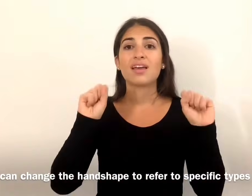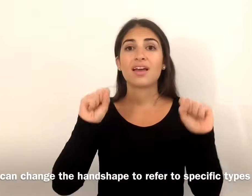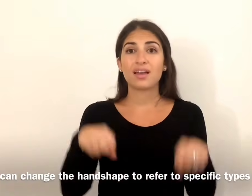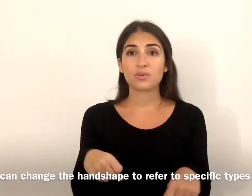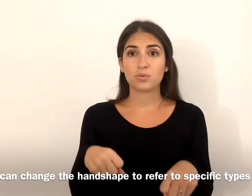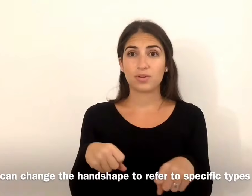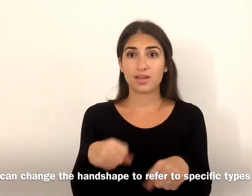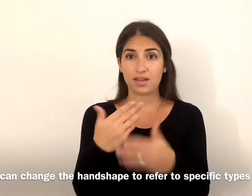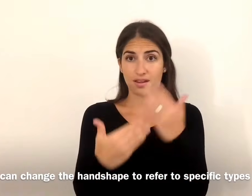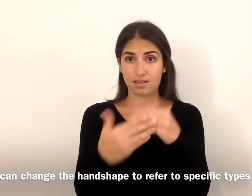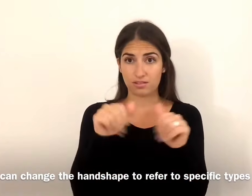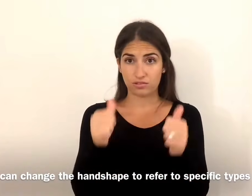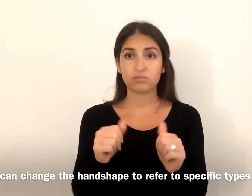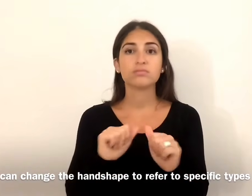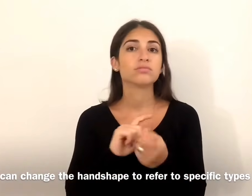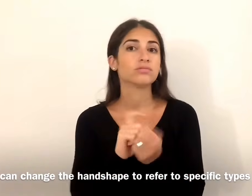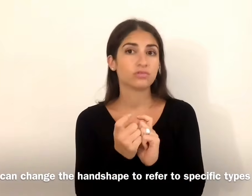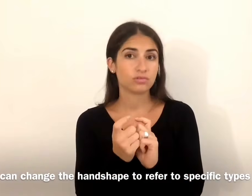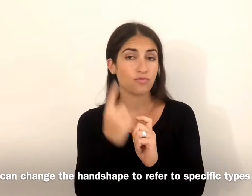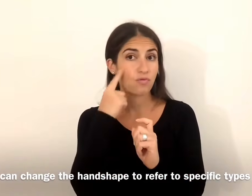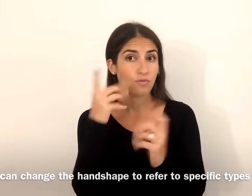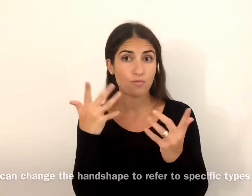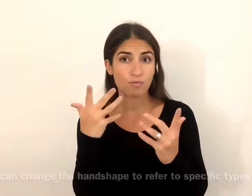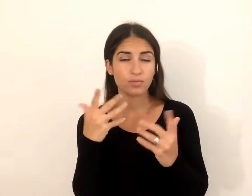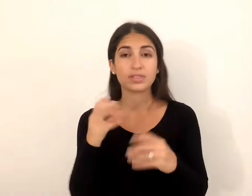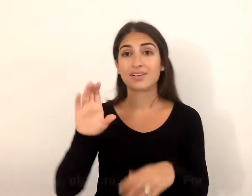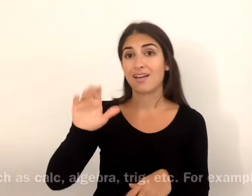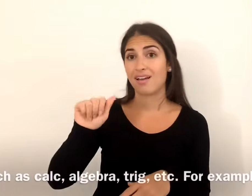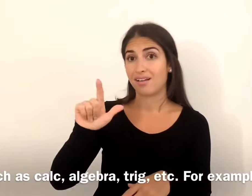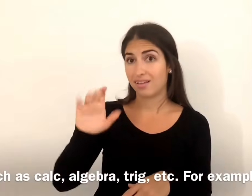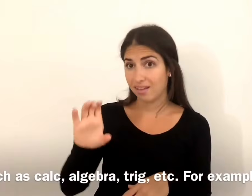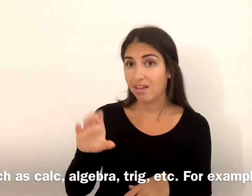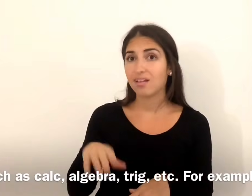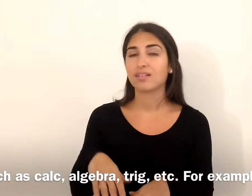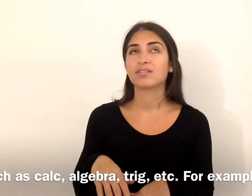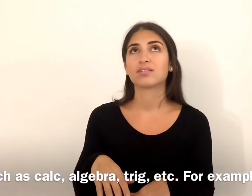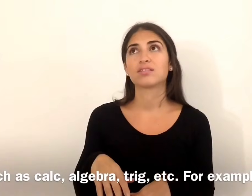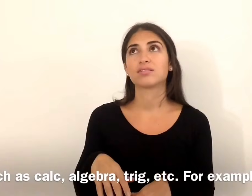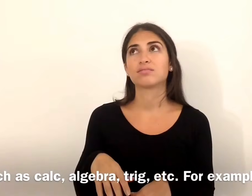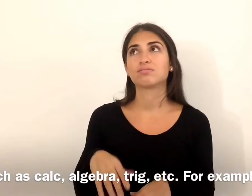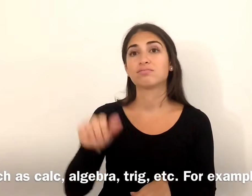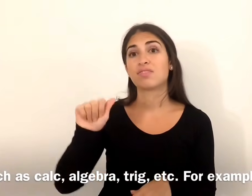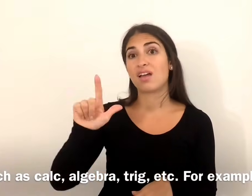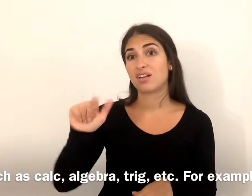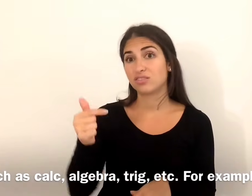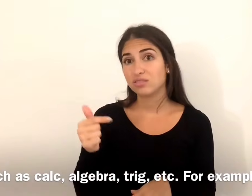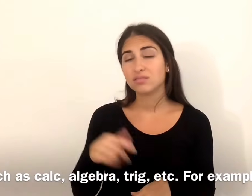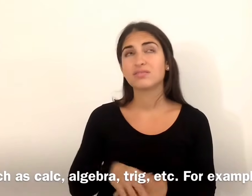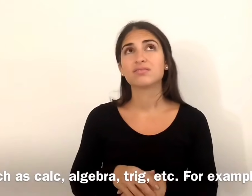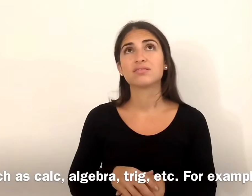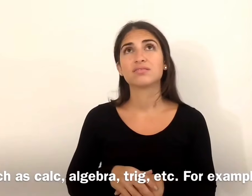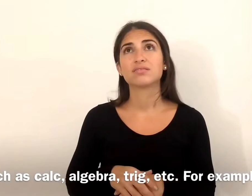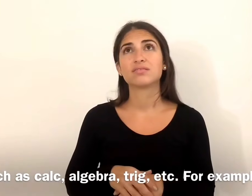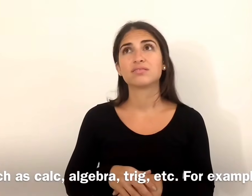And you can change that hand shape to show different types of math, such as calculus, algebra,